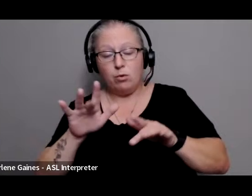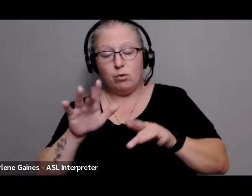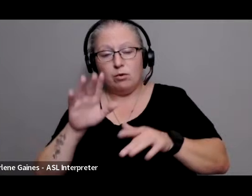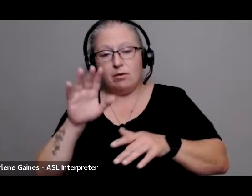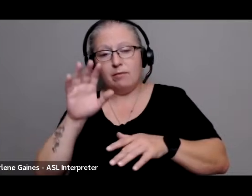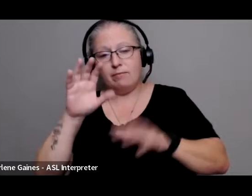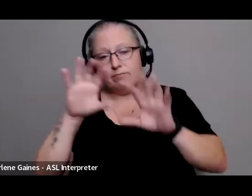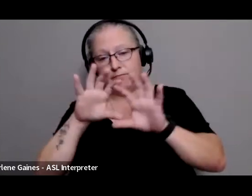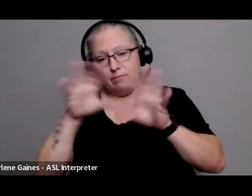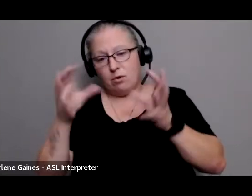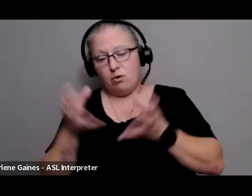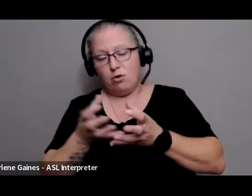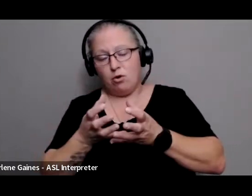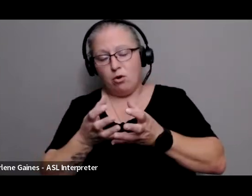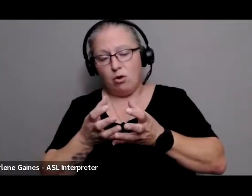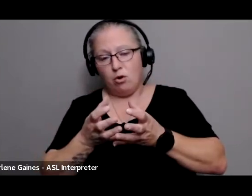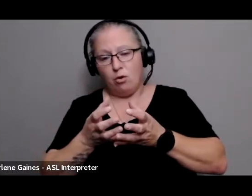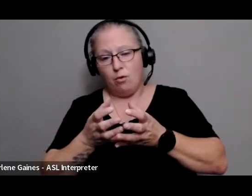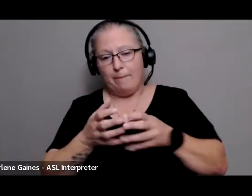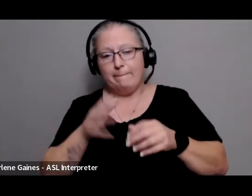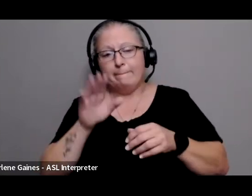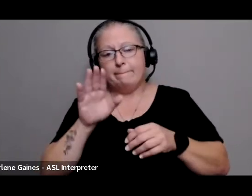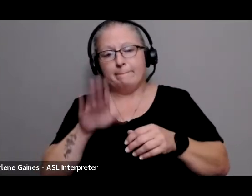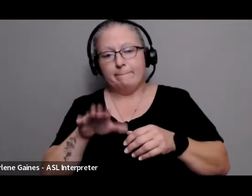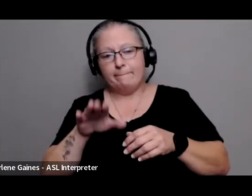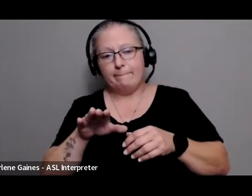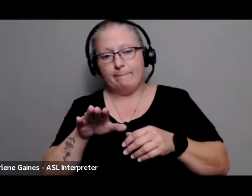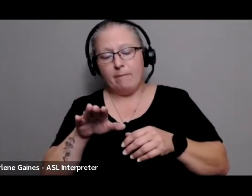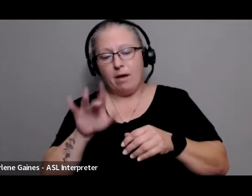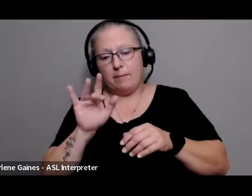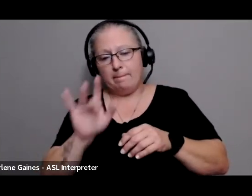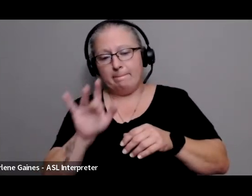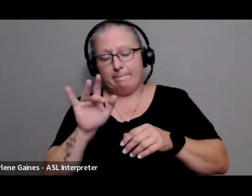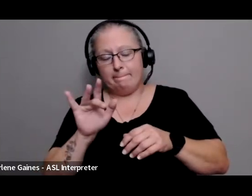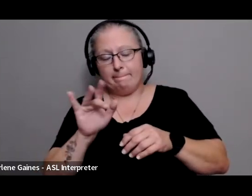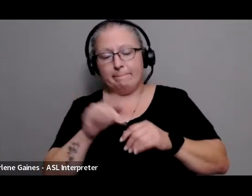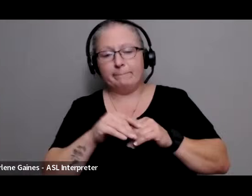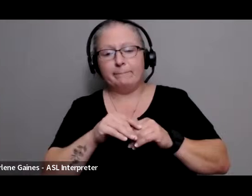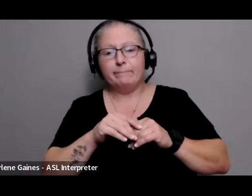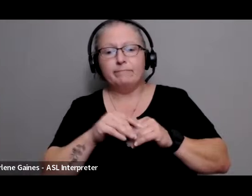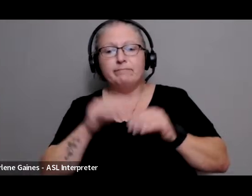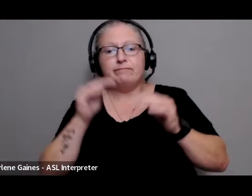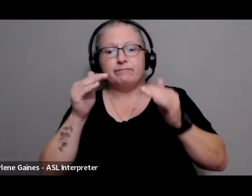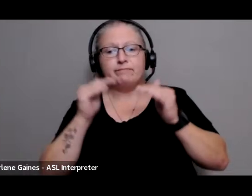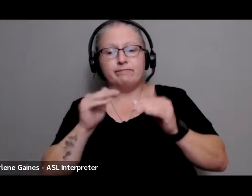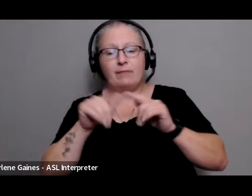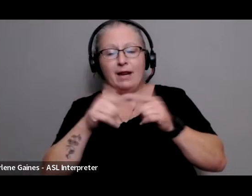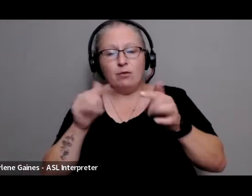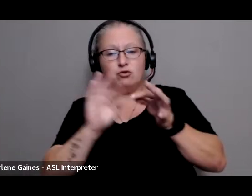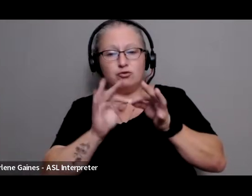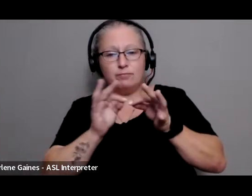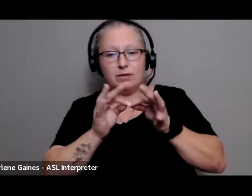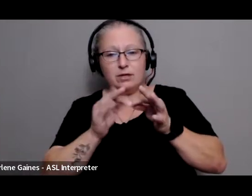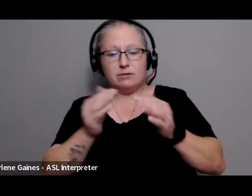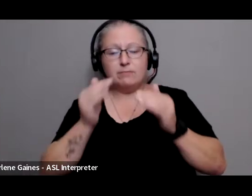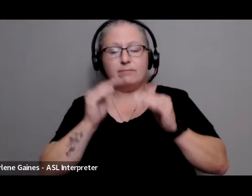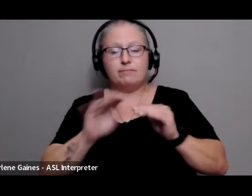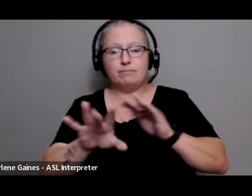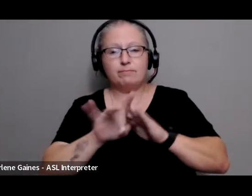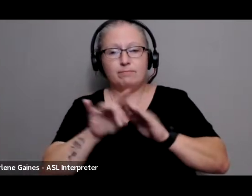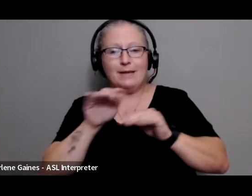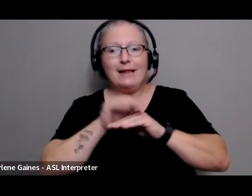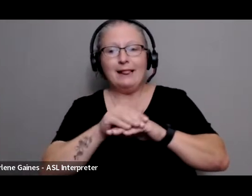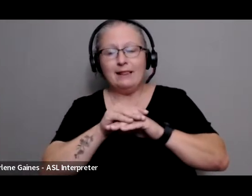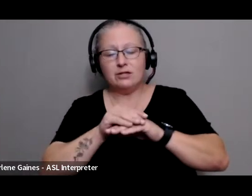the icon shaped like a globe at the bottom of your screen. Click on Language Interpretation and then select